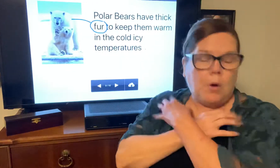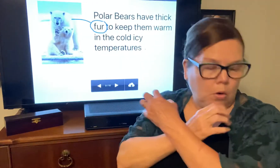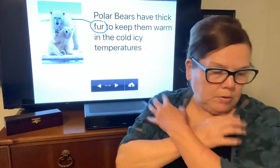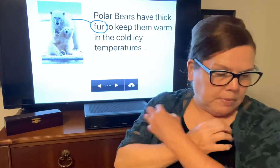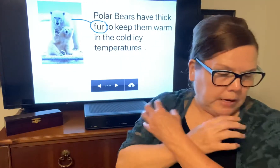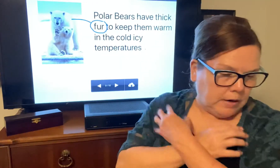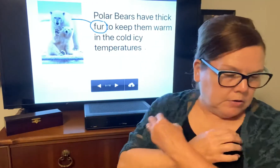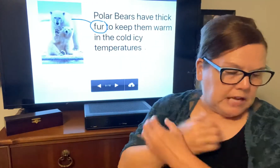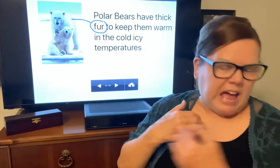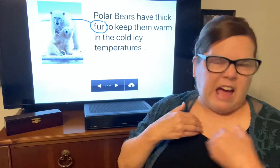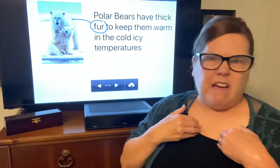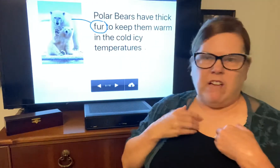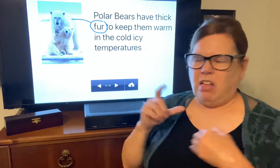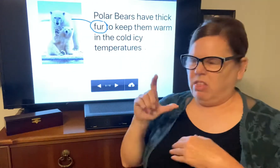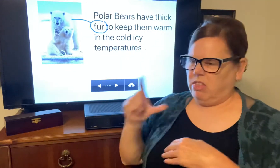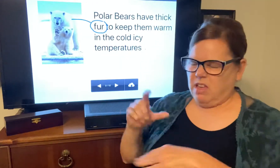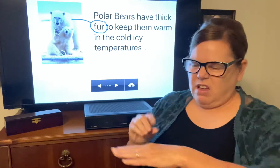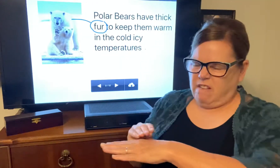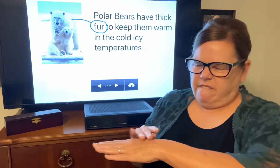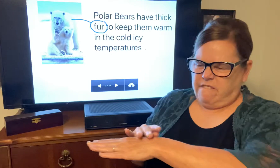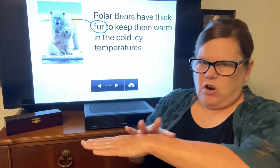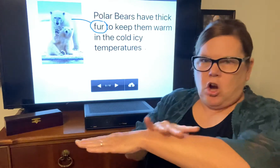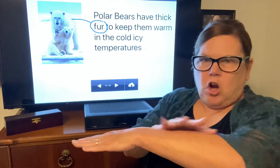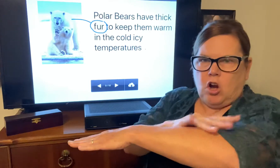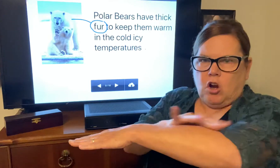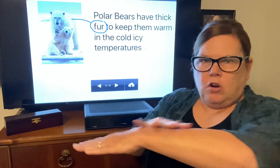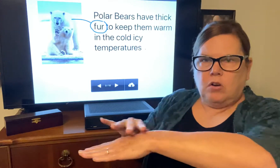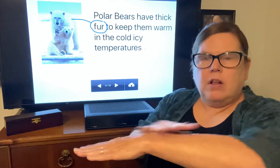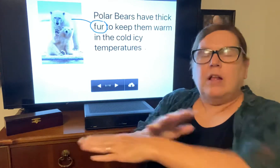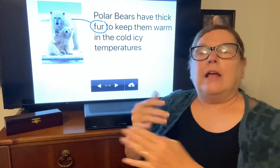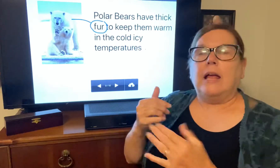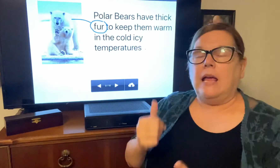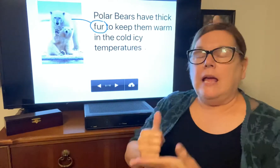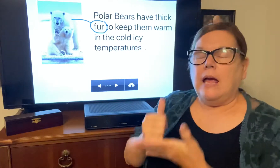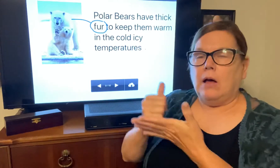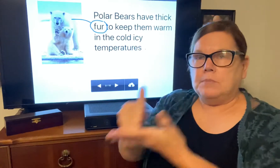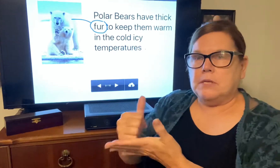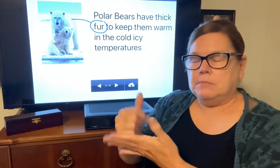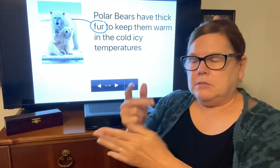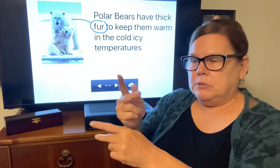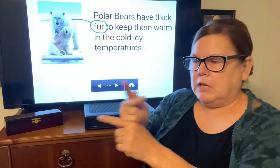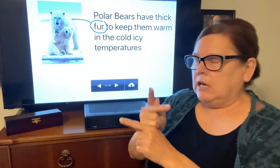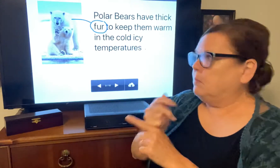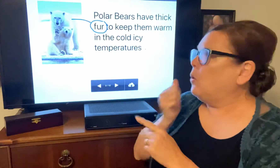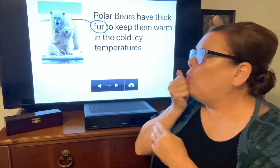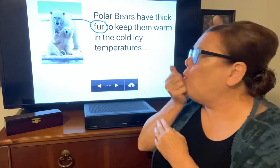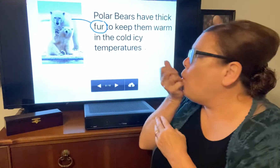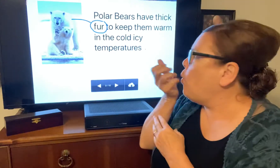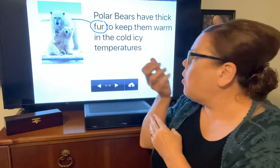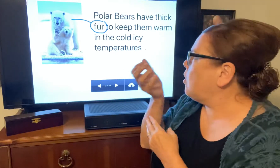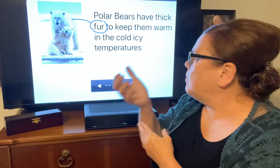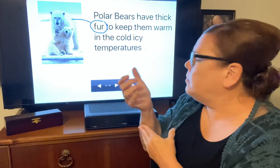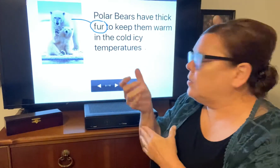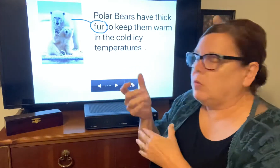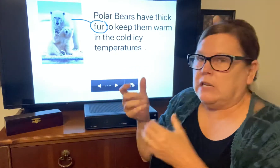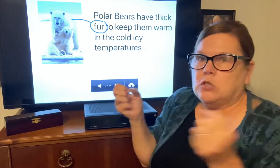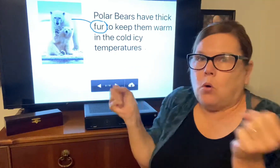Polar bears have thick fur. It helps them to keep warm when it's